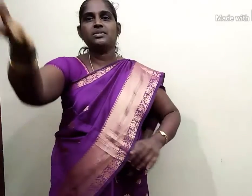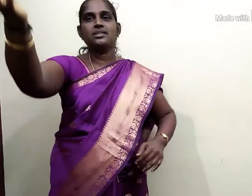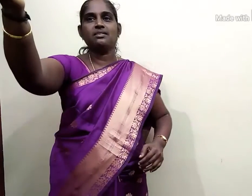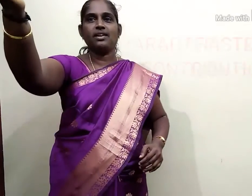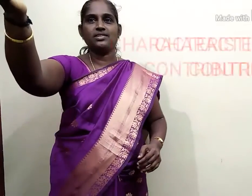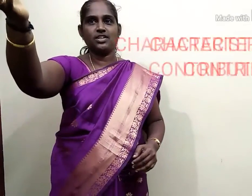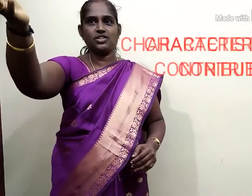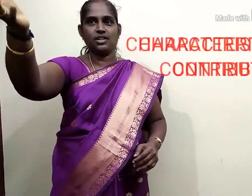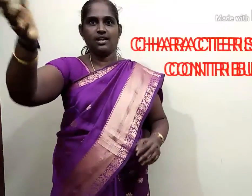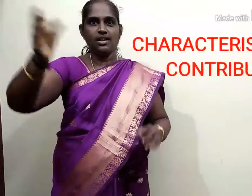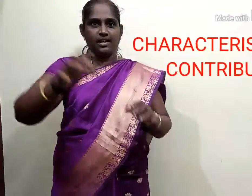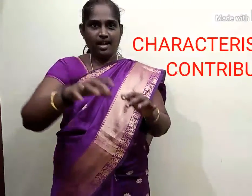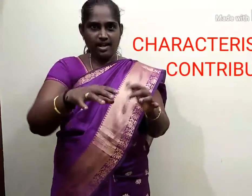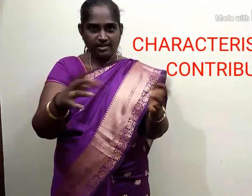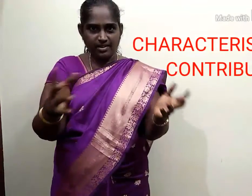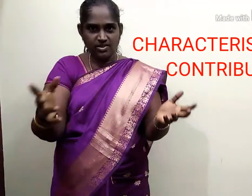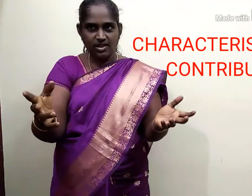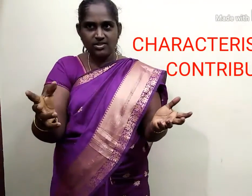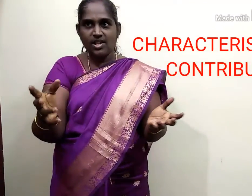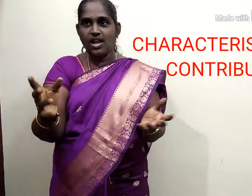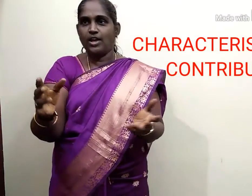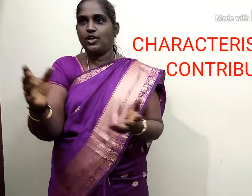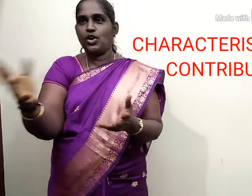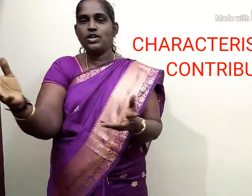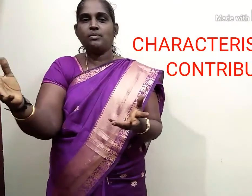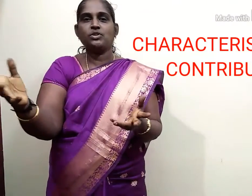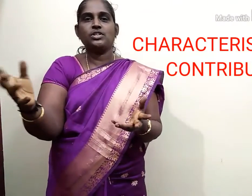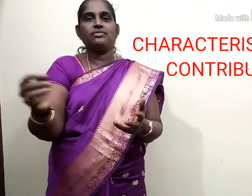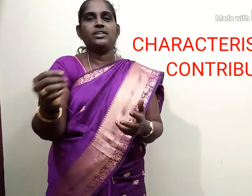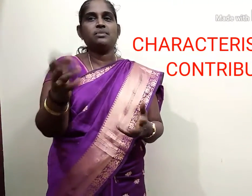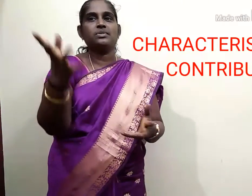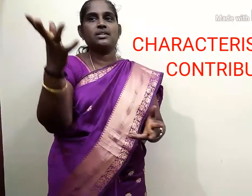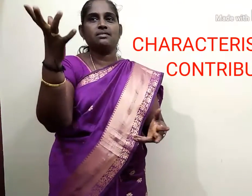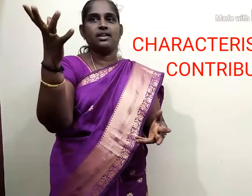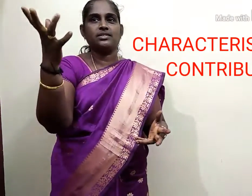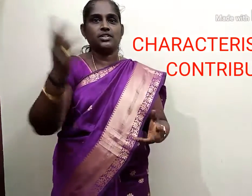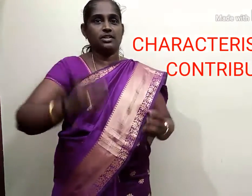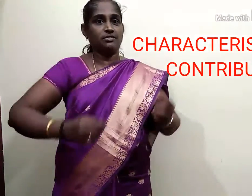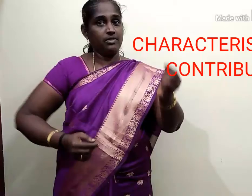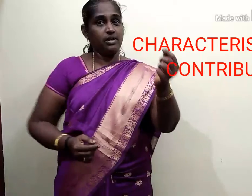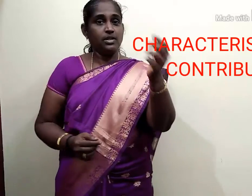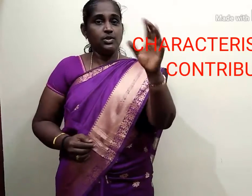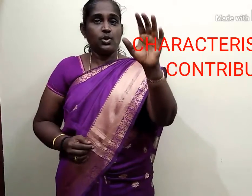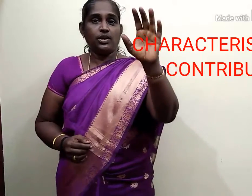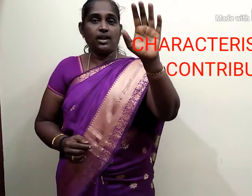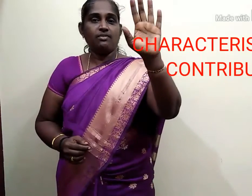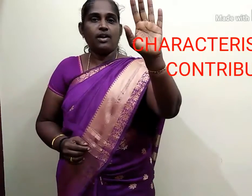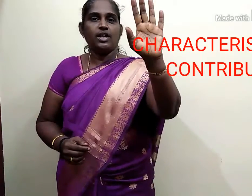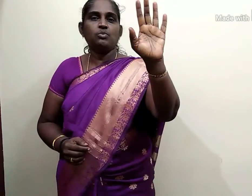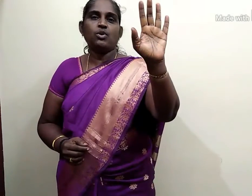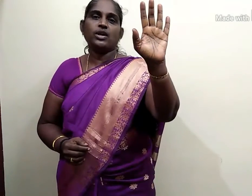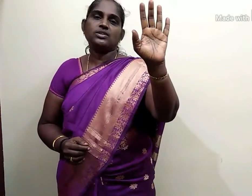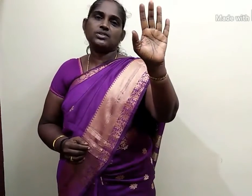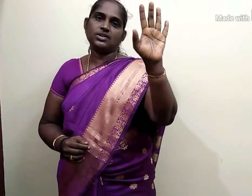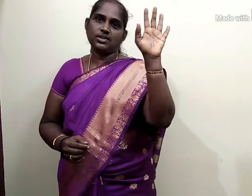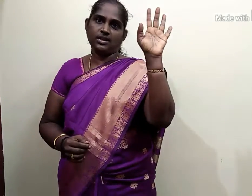Egyptian civilization. Characteristics and contribution of Egyptian civilization. Totally 5 points are